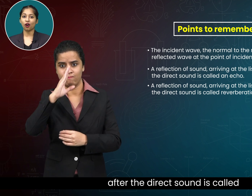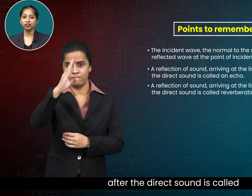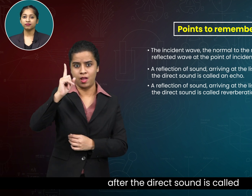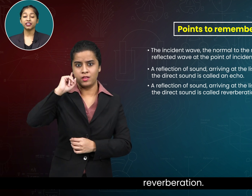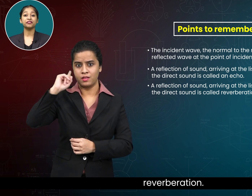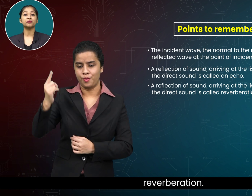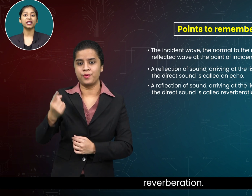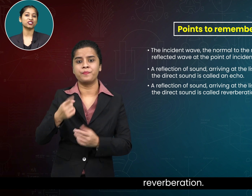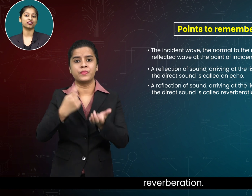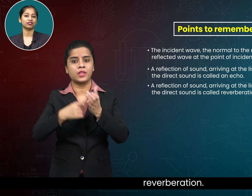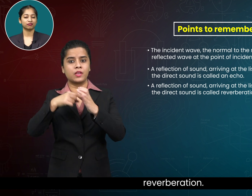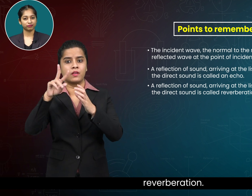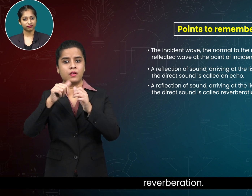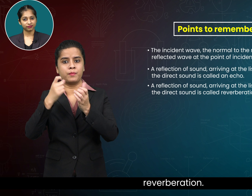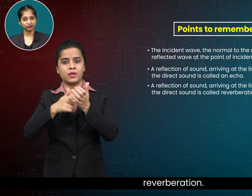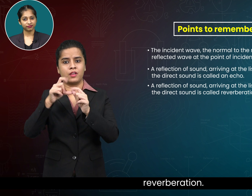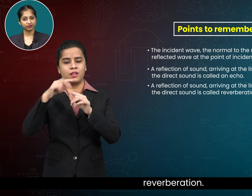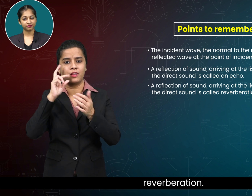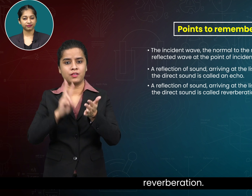is called reverberation.